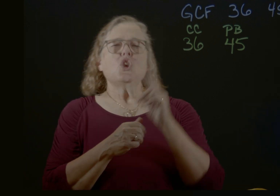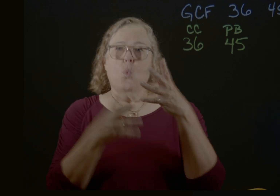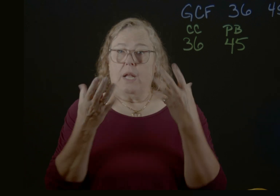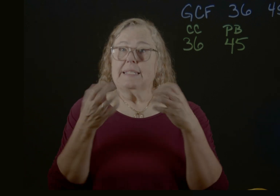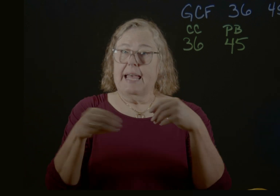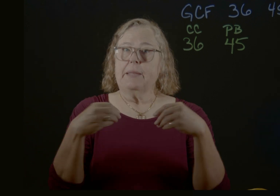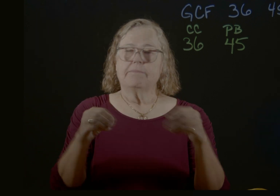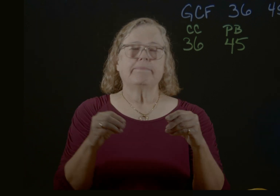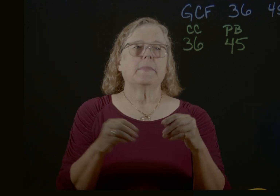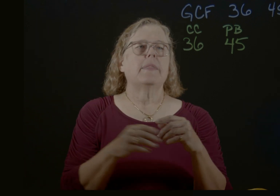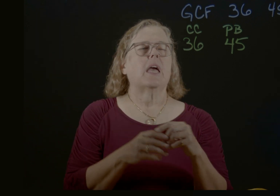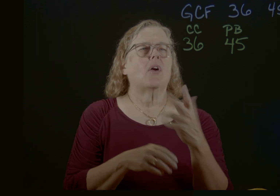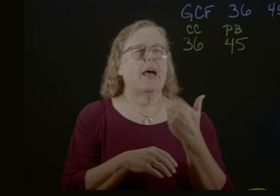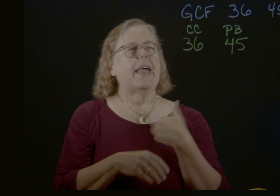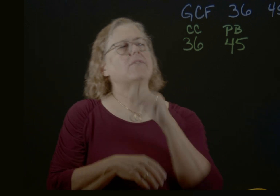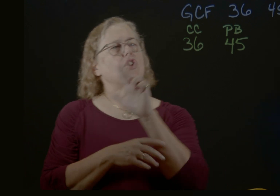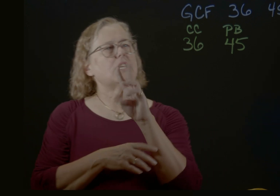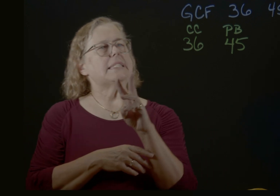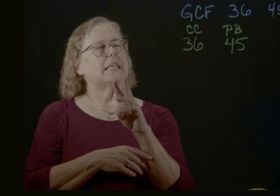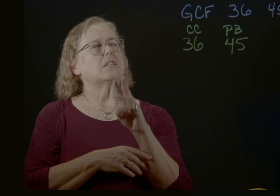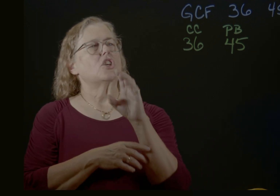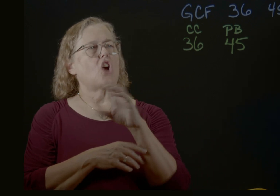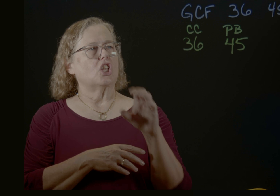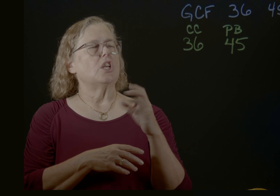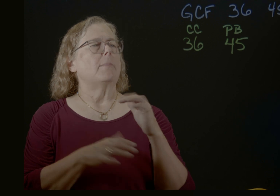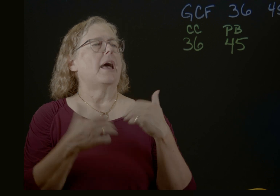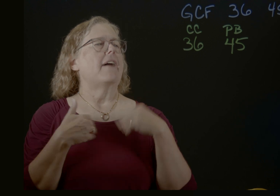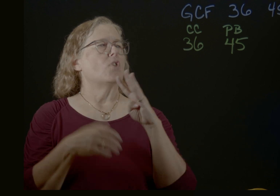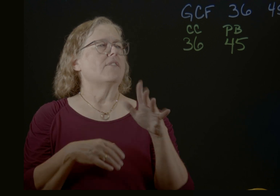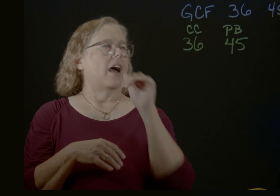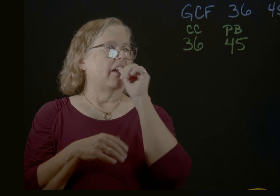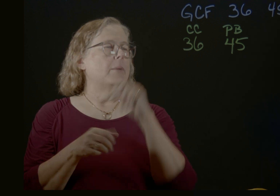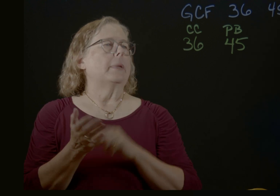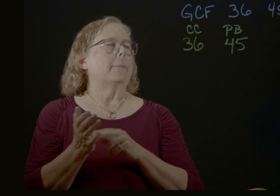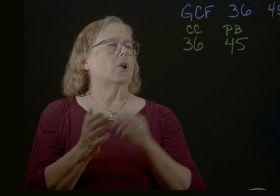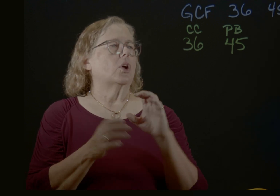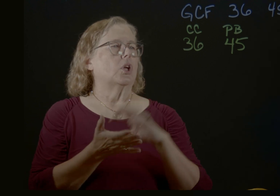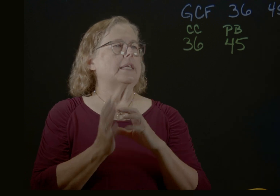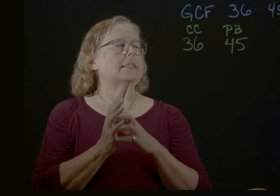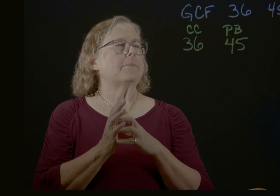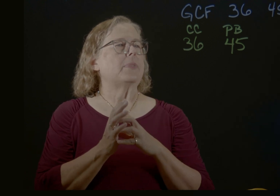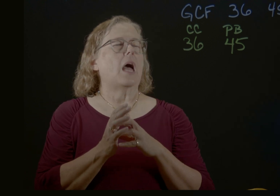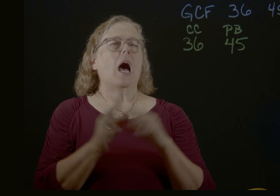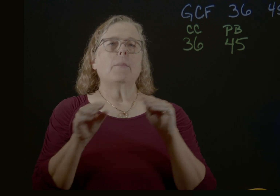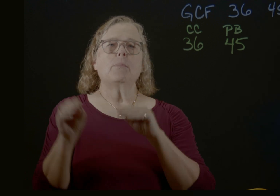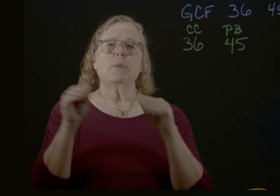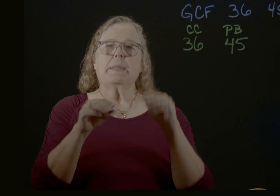And you want to sell them. And so I've got 36 chocolate chip cookies, 45 peanut butter cookies. I'm going to put them